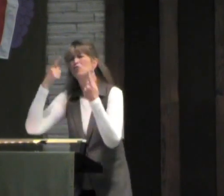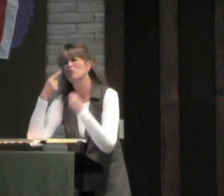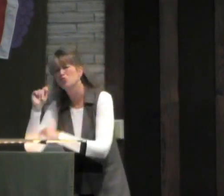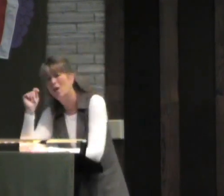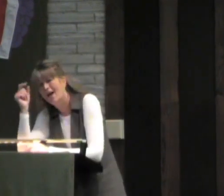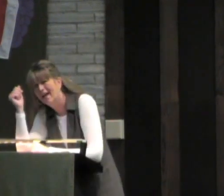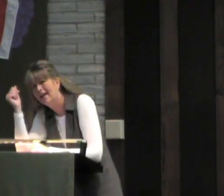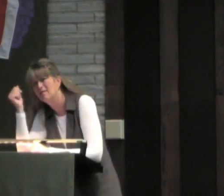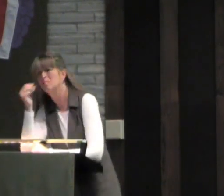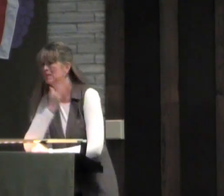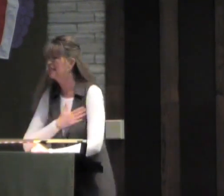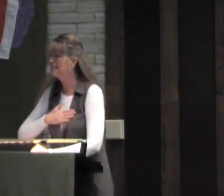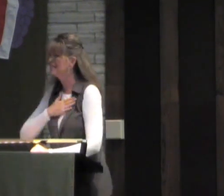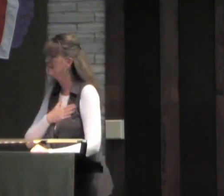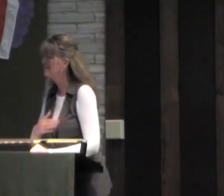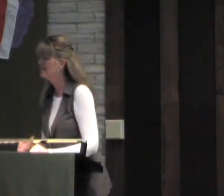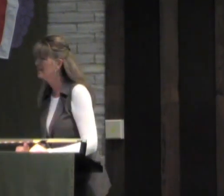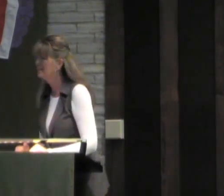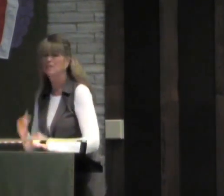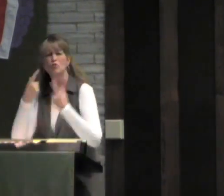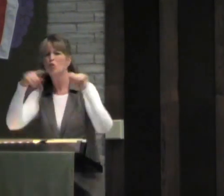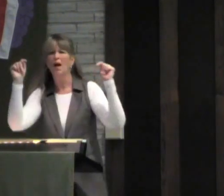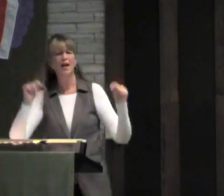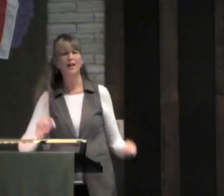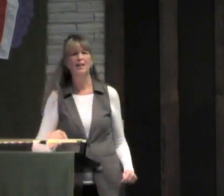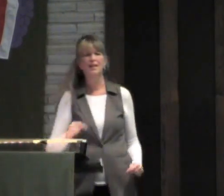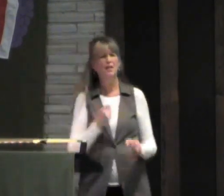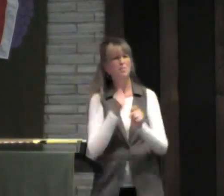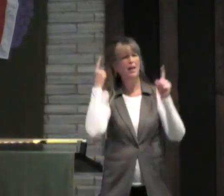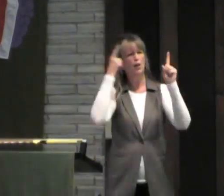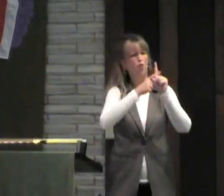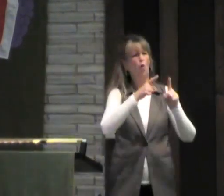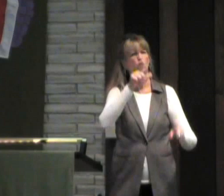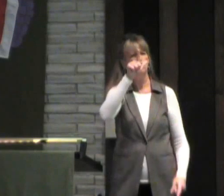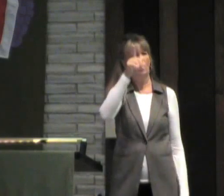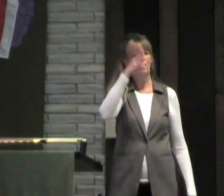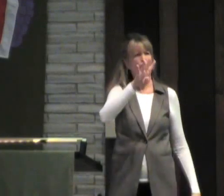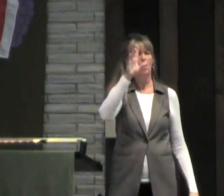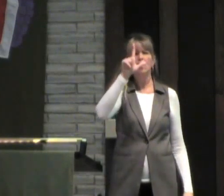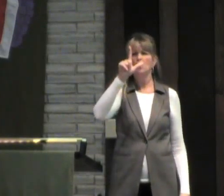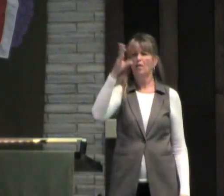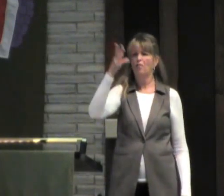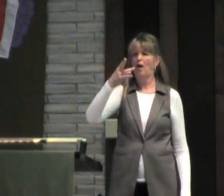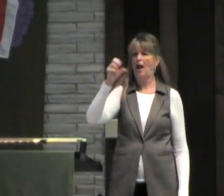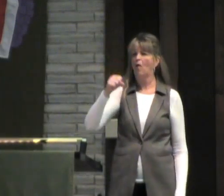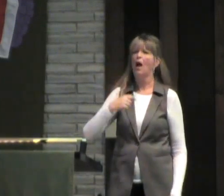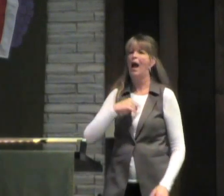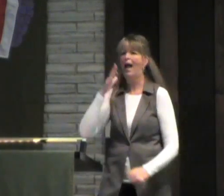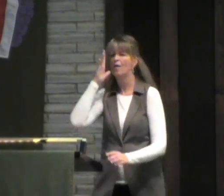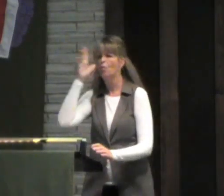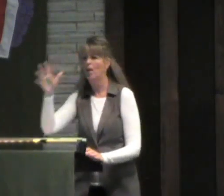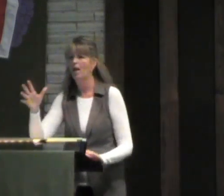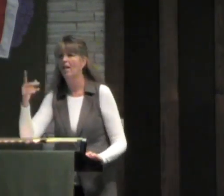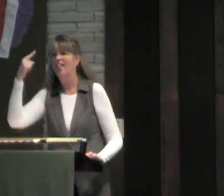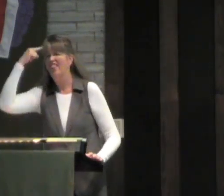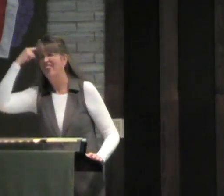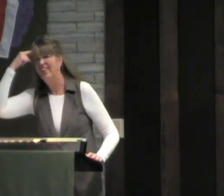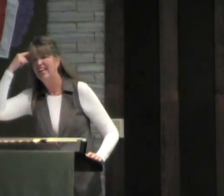with positive. Try it, please. Just try it. Make the goal 24/7. I